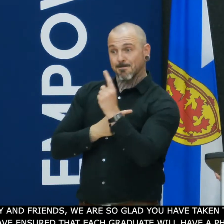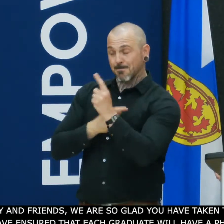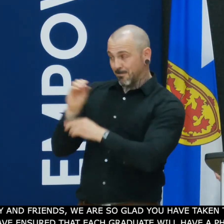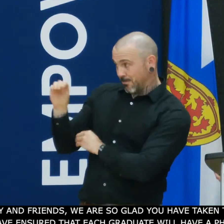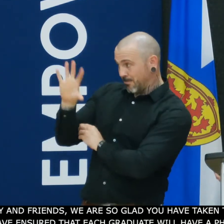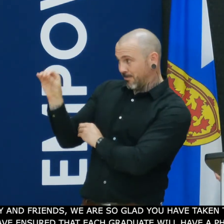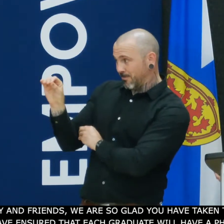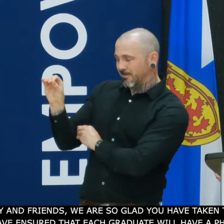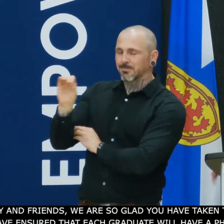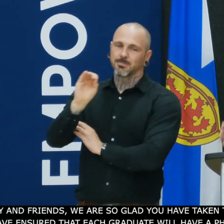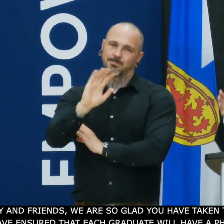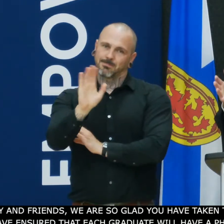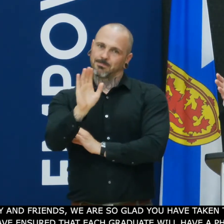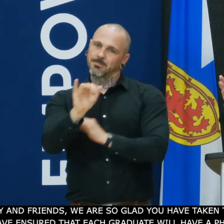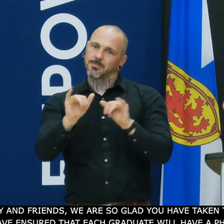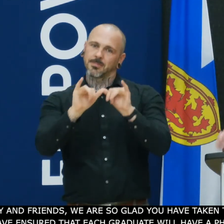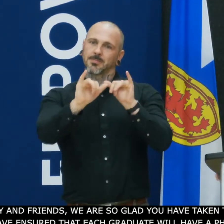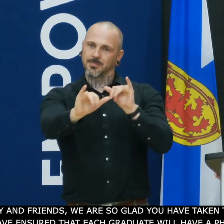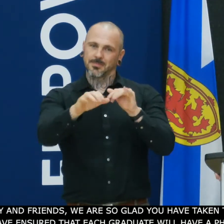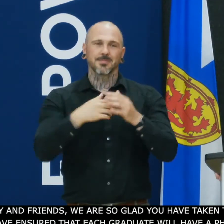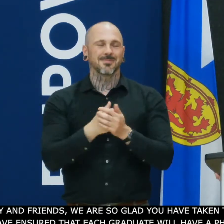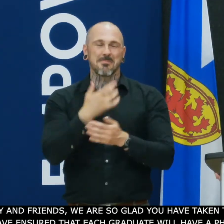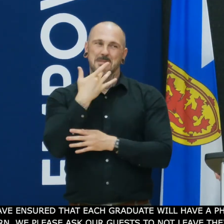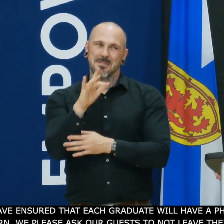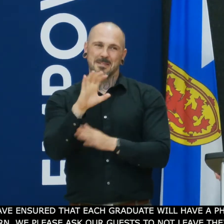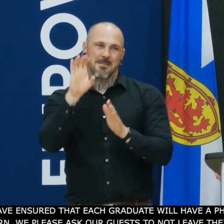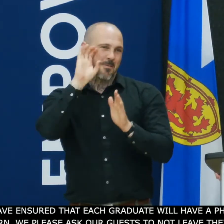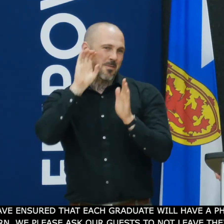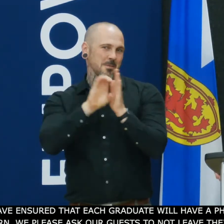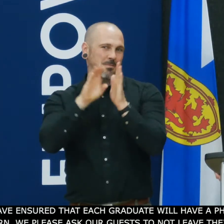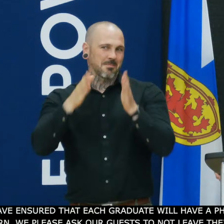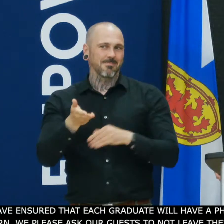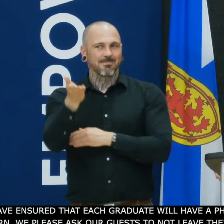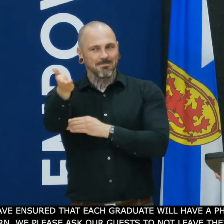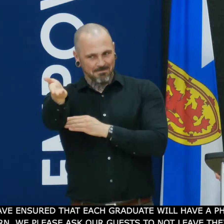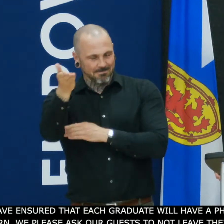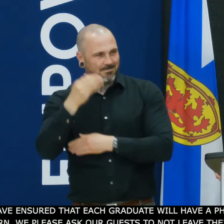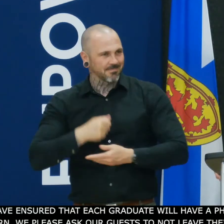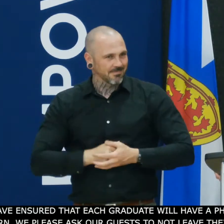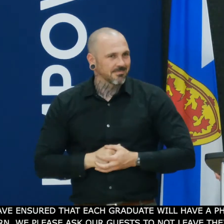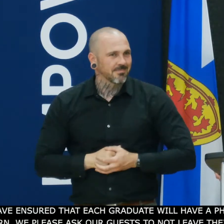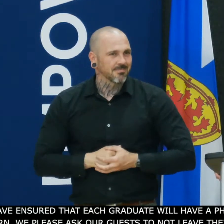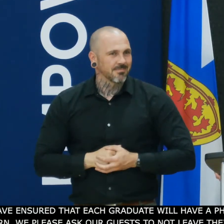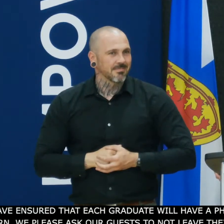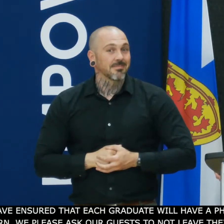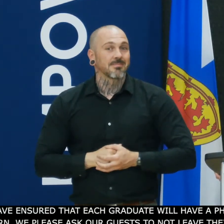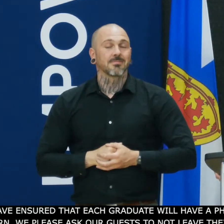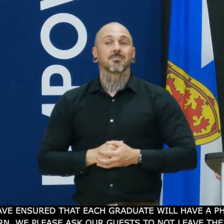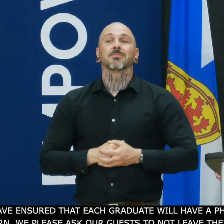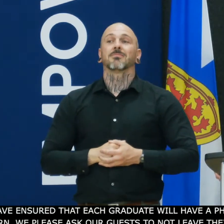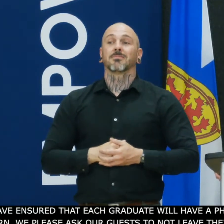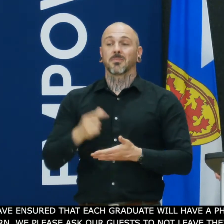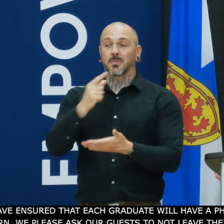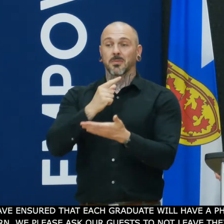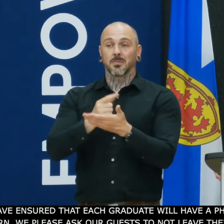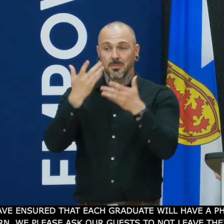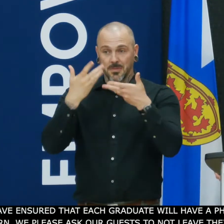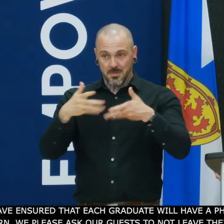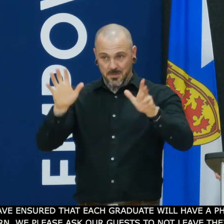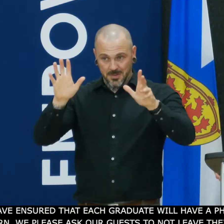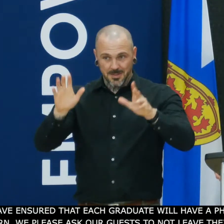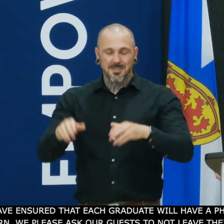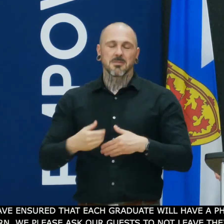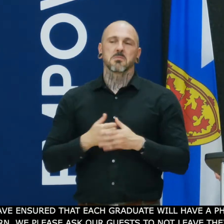photos. We are fortunate to have Jess Bain as our photographer today. And a link to the photos will be emailed to each graduate